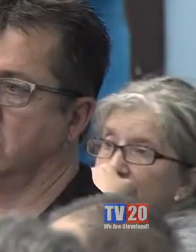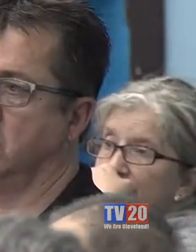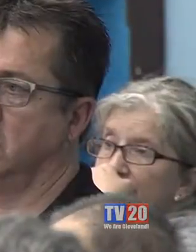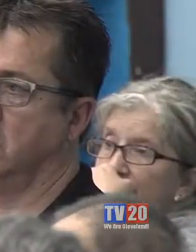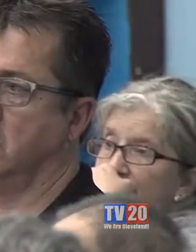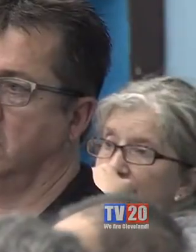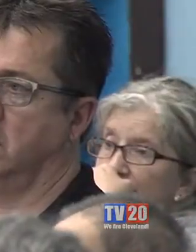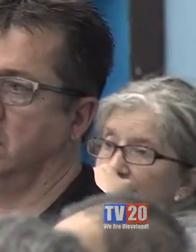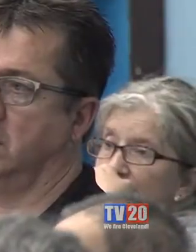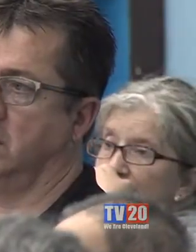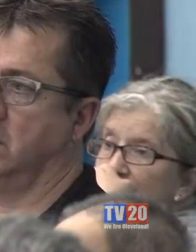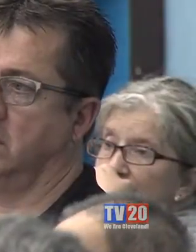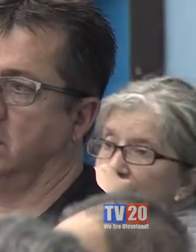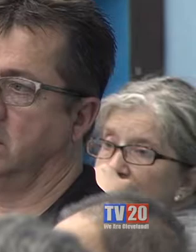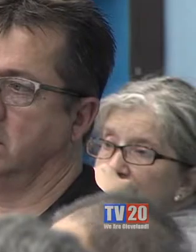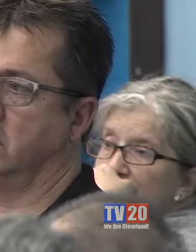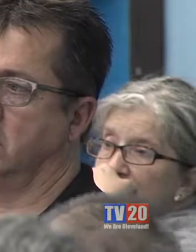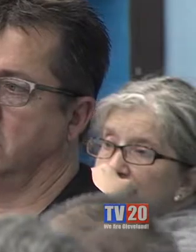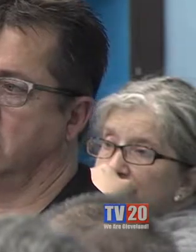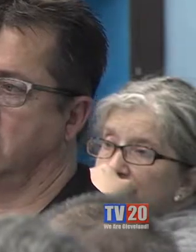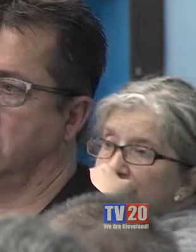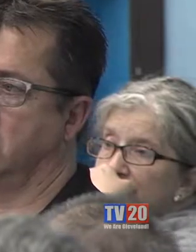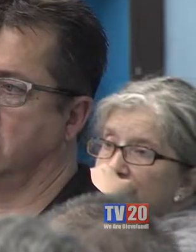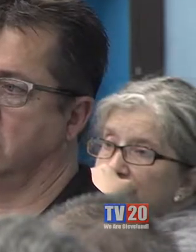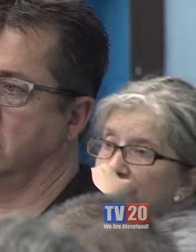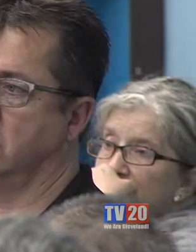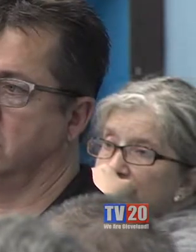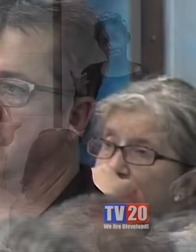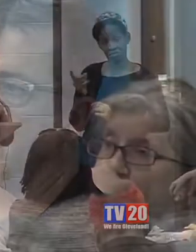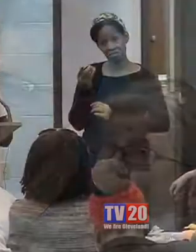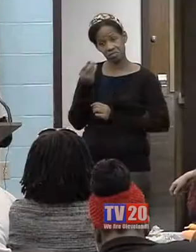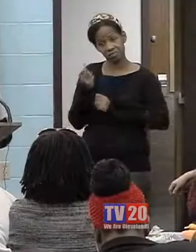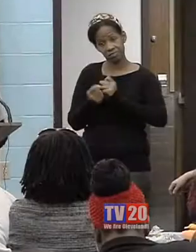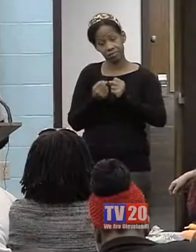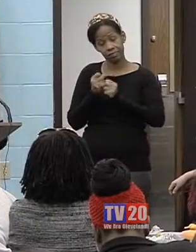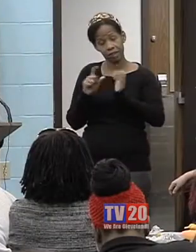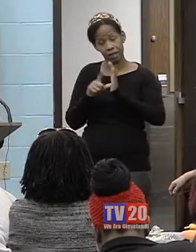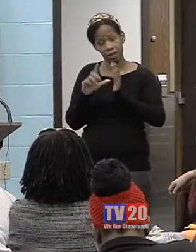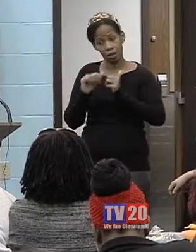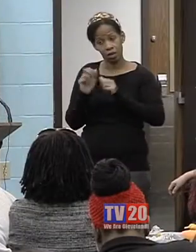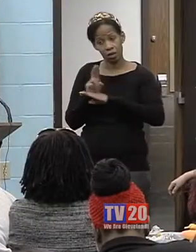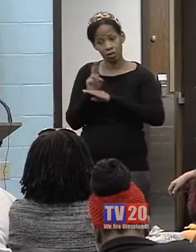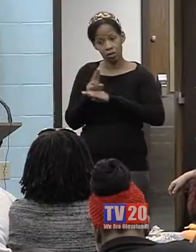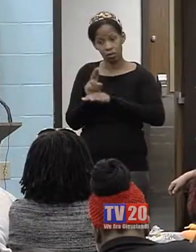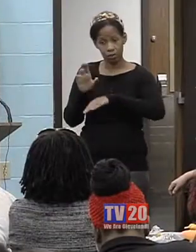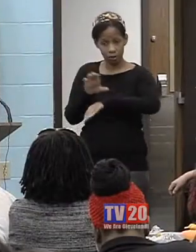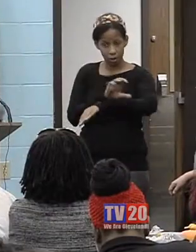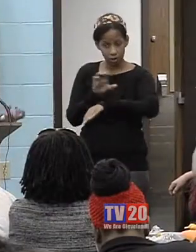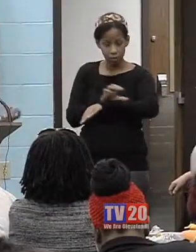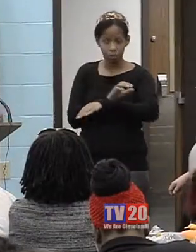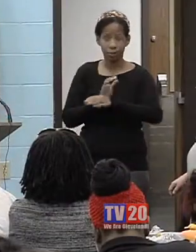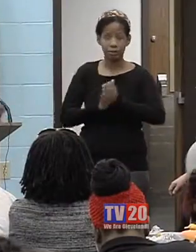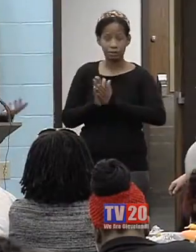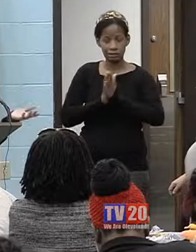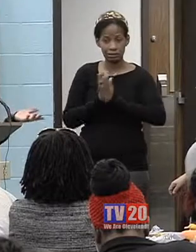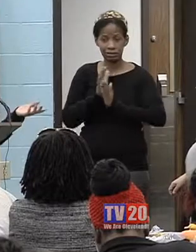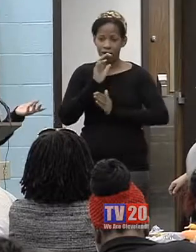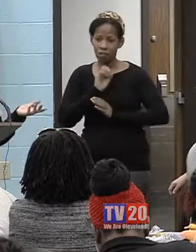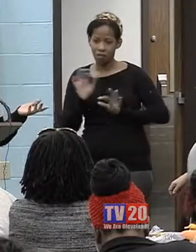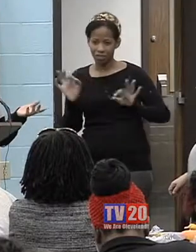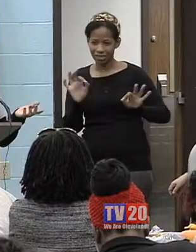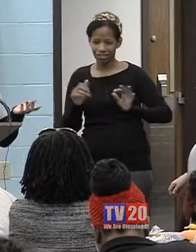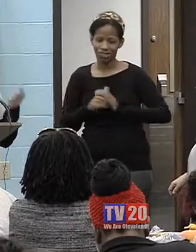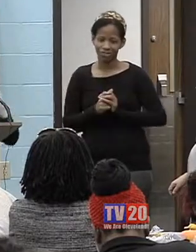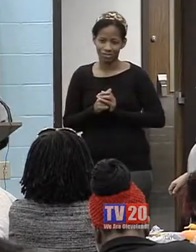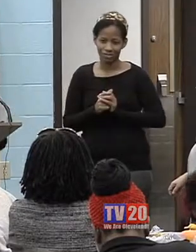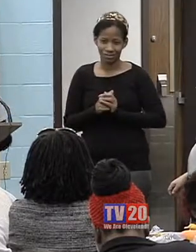more. And I did. A few years later, I learned how to use a computer and never thought I could